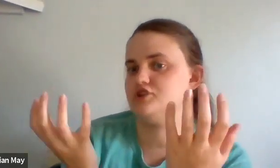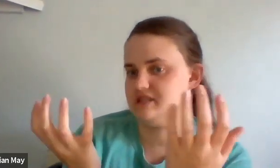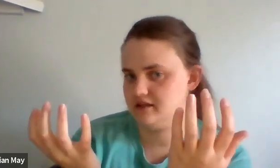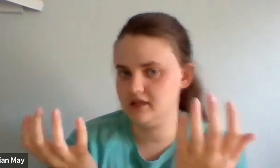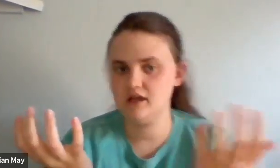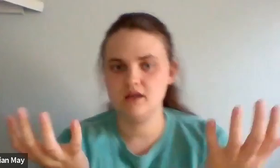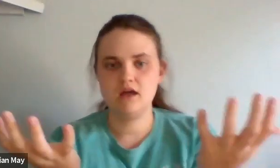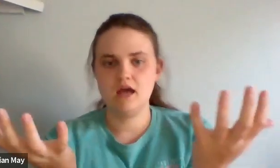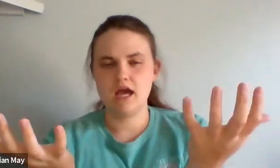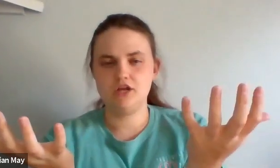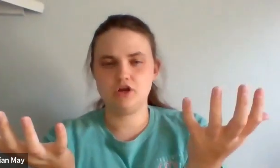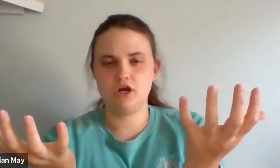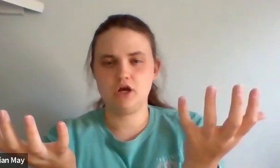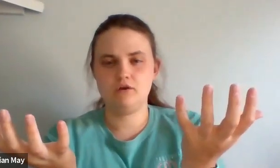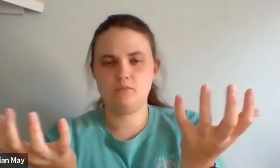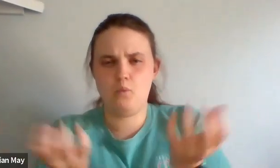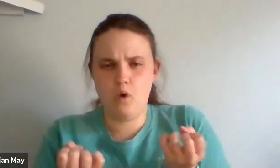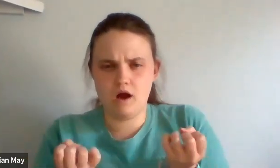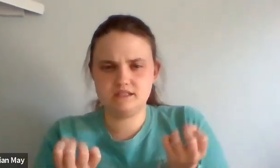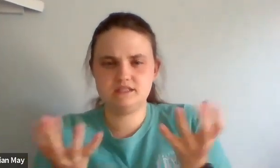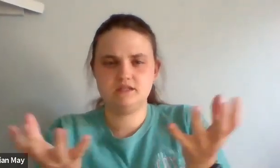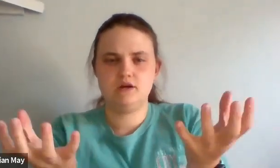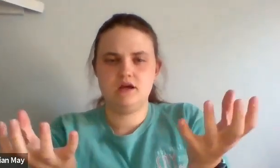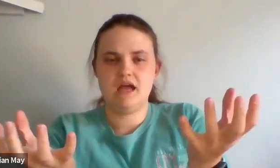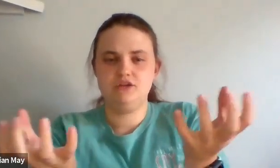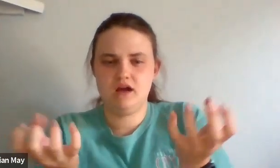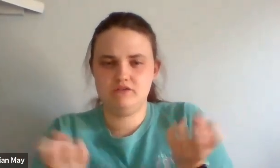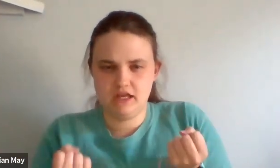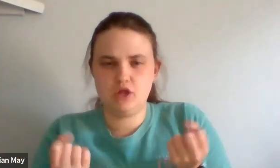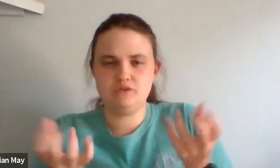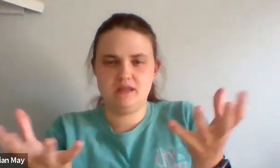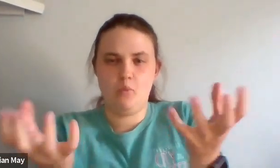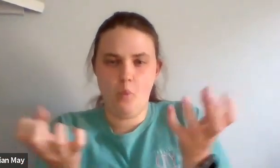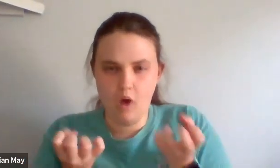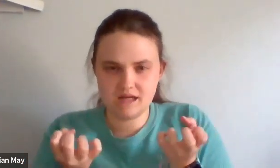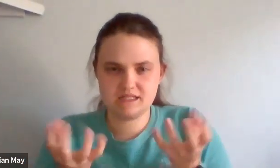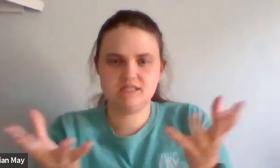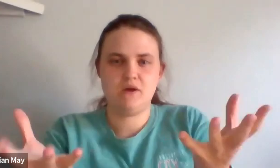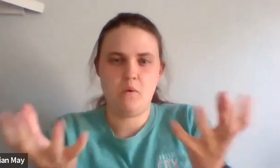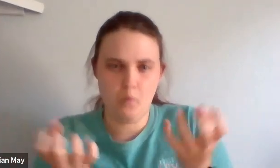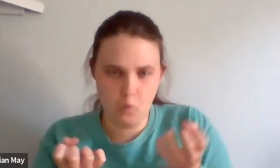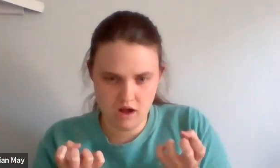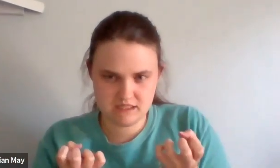just slightly. And you're going to want. And you kind of are like closing them. Want.